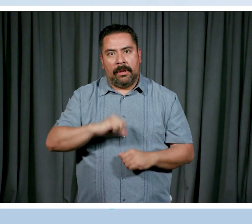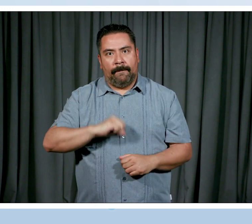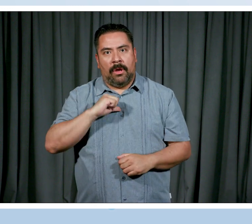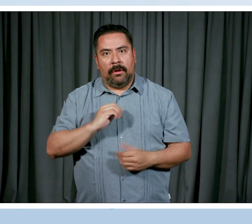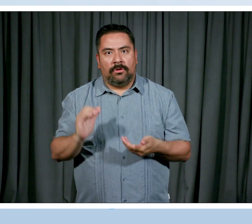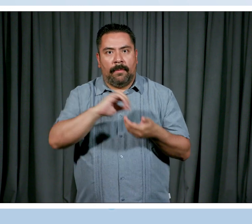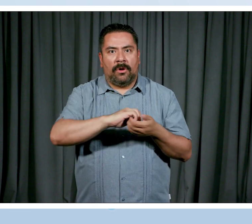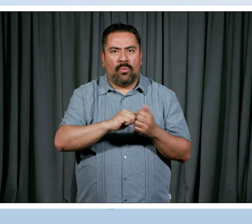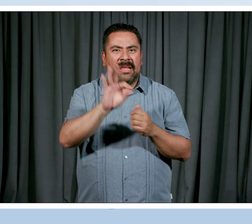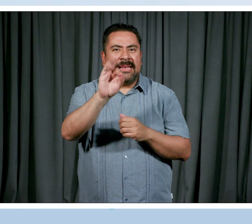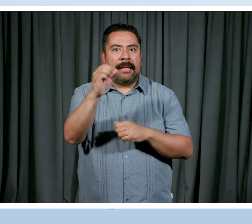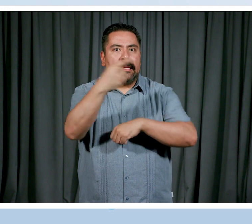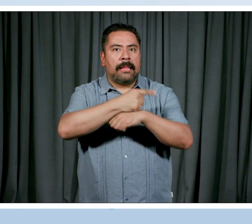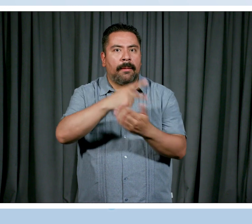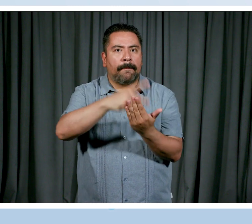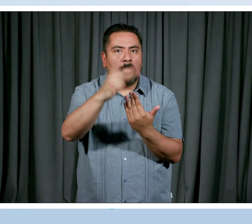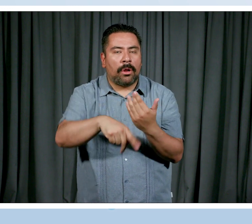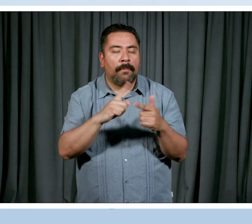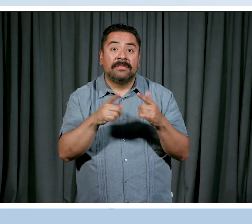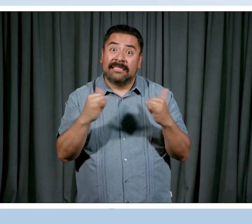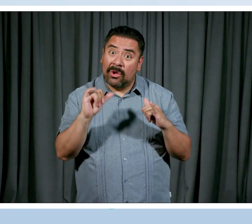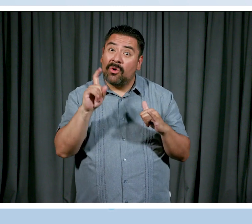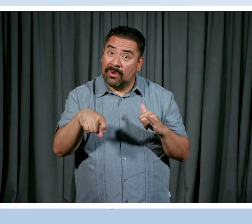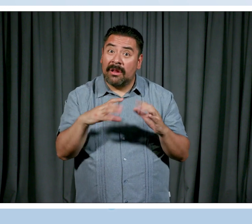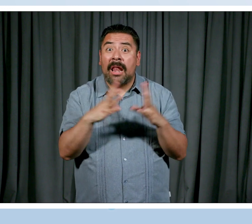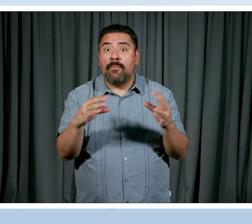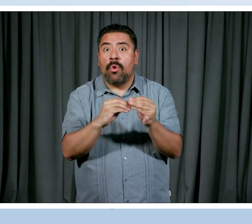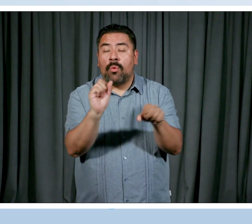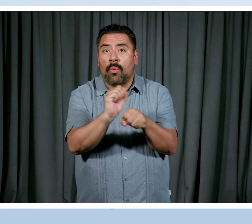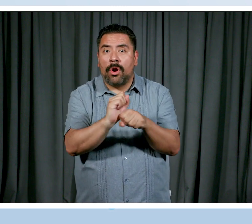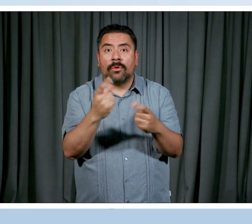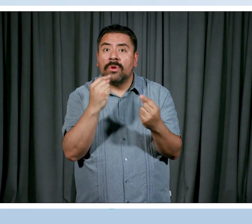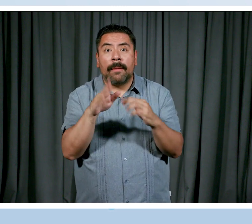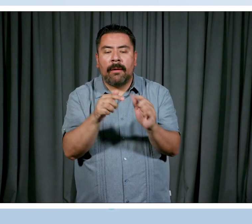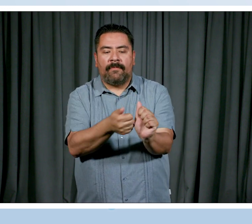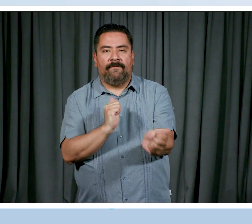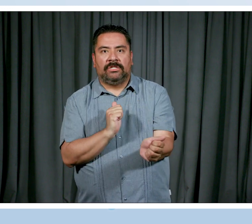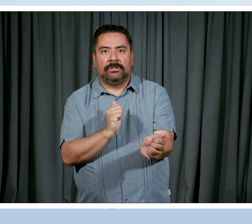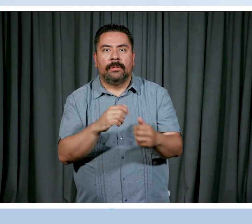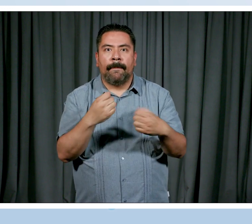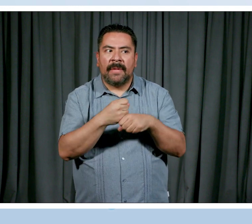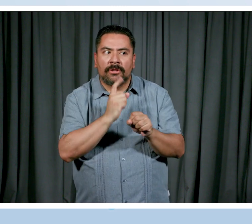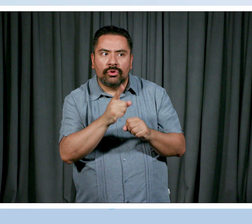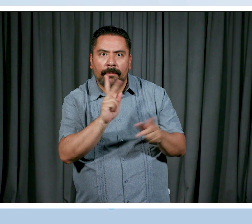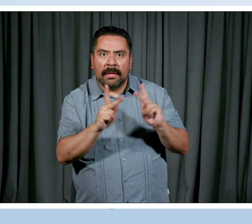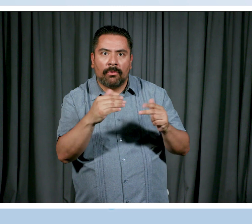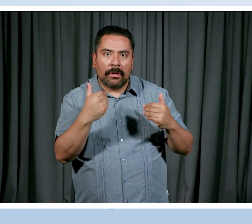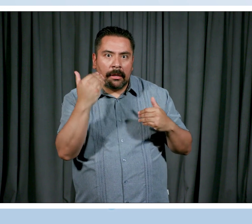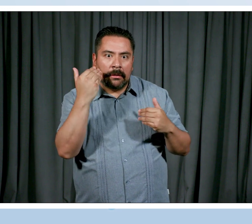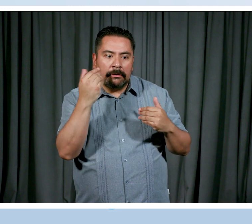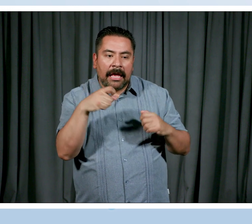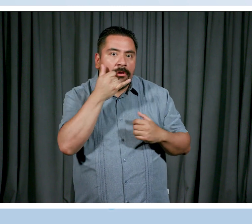a partner of the 988 program, but we have a lot more work to do, and it's prevention work. Obviously making sure that somebody to call and somewhere to